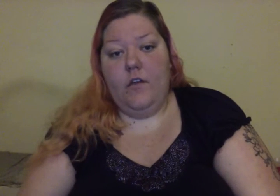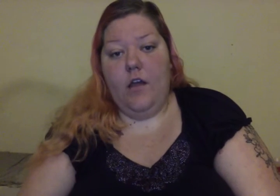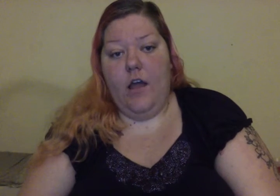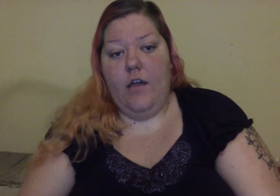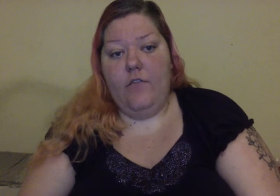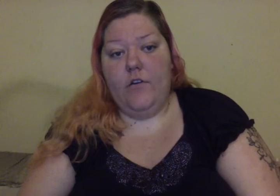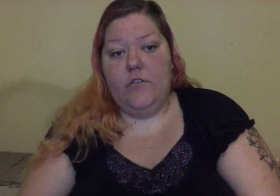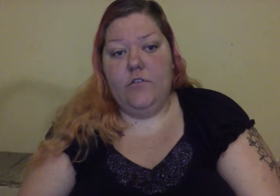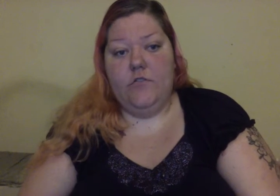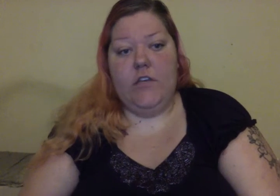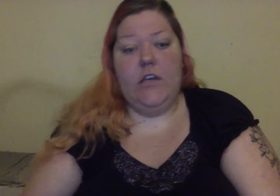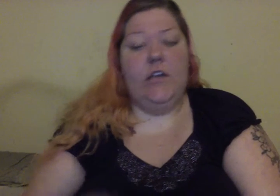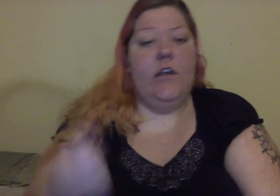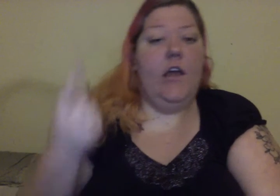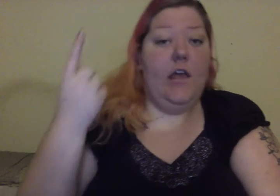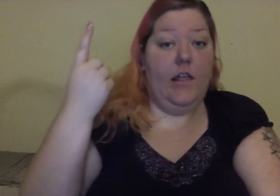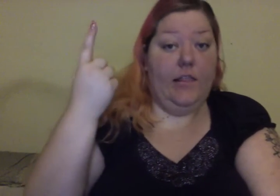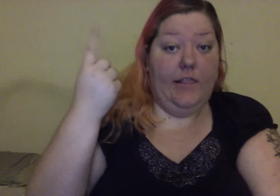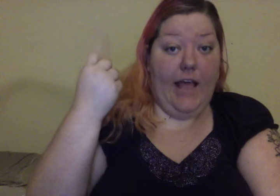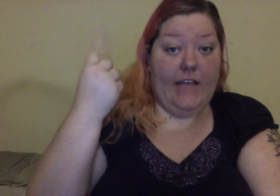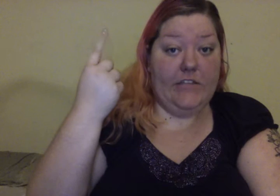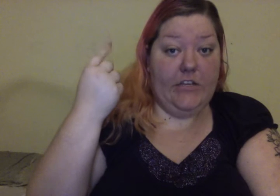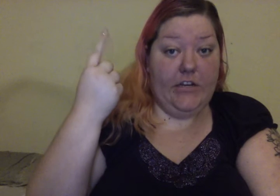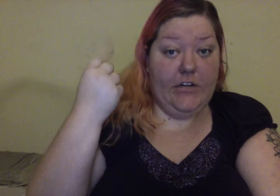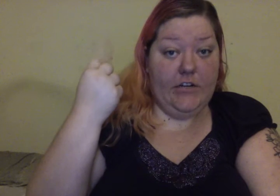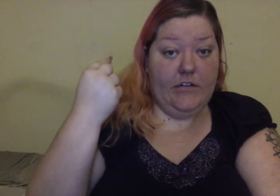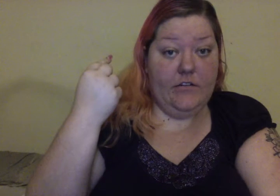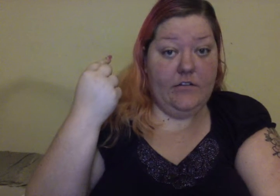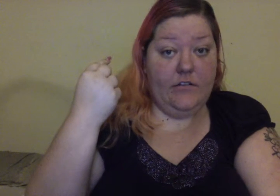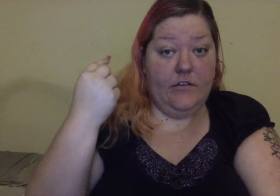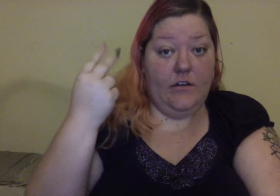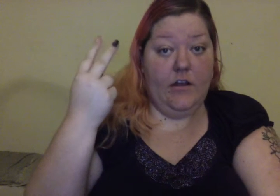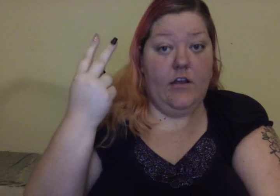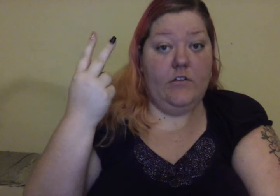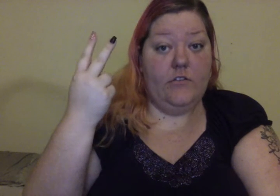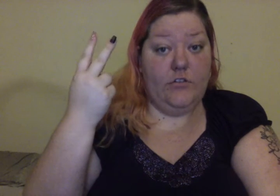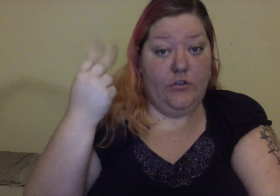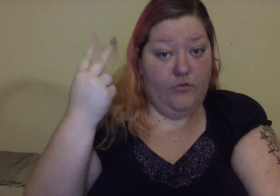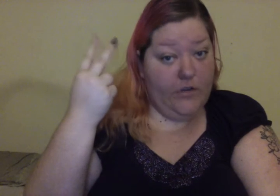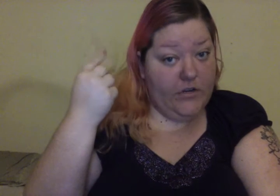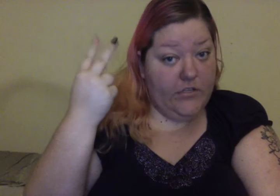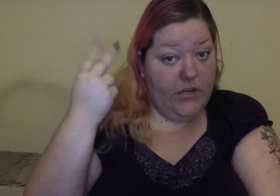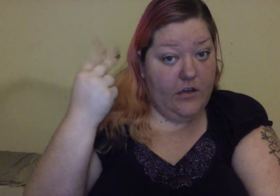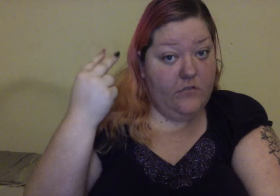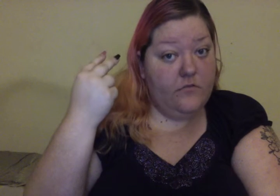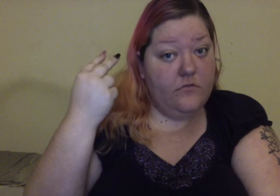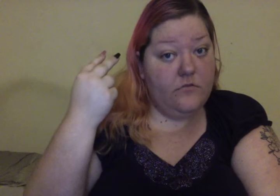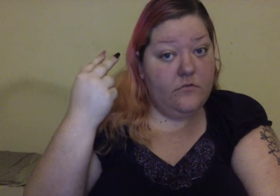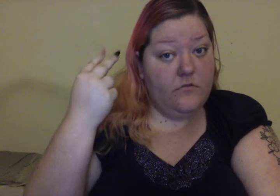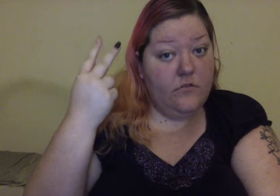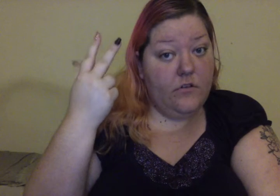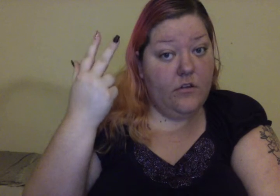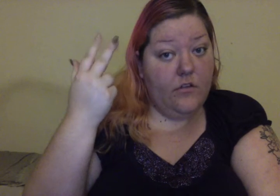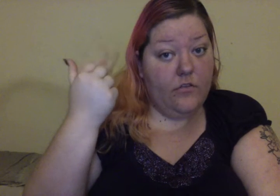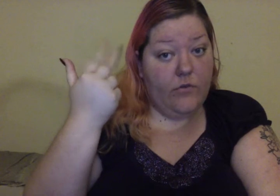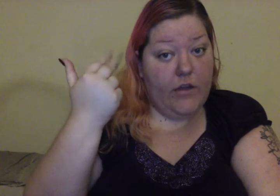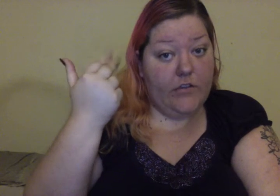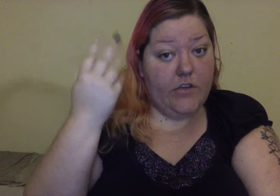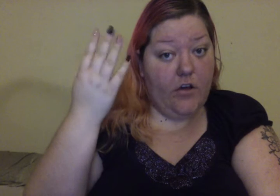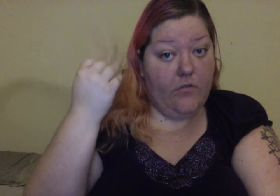I have also seen last year, 2 years ago, 3 years ago, 4